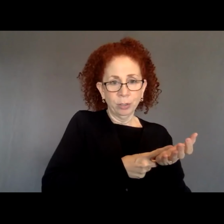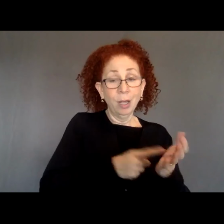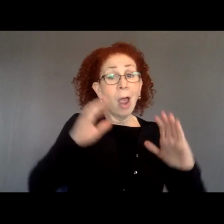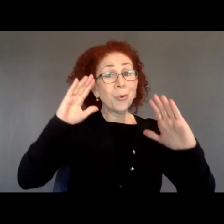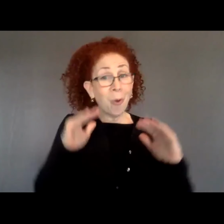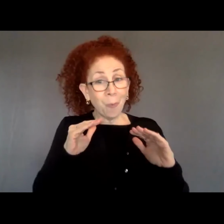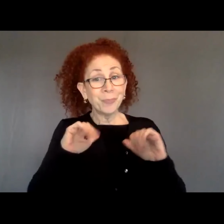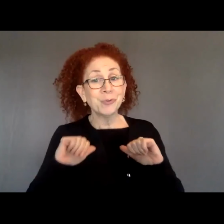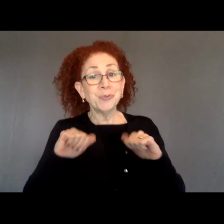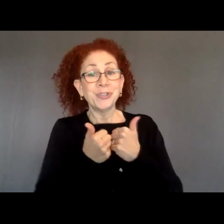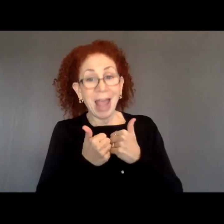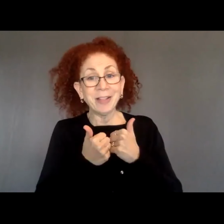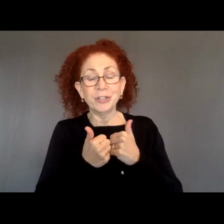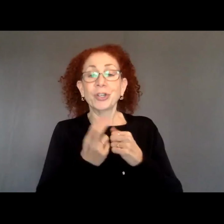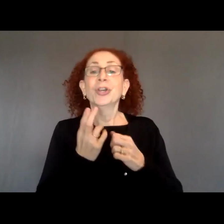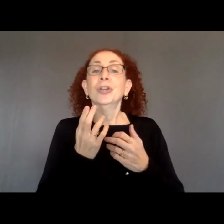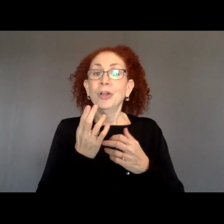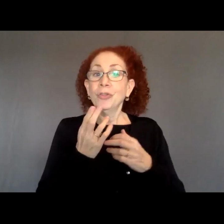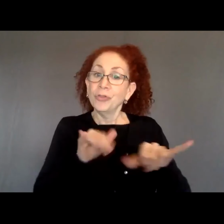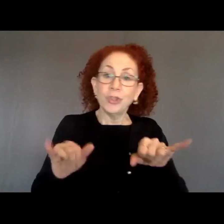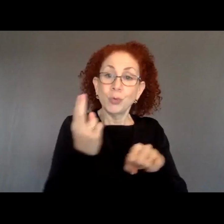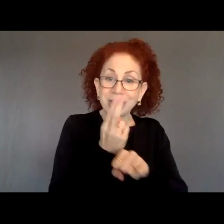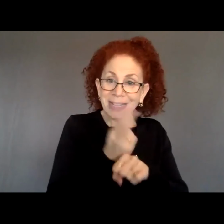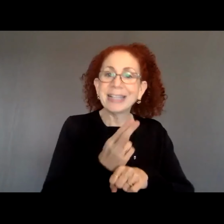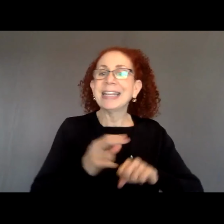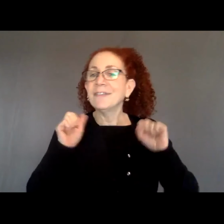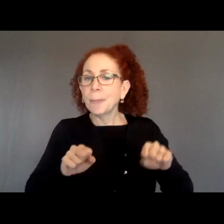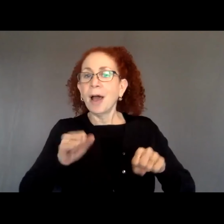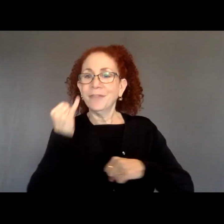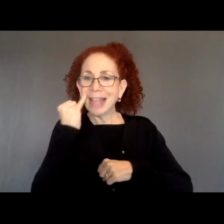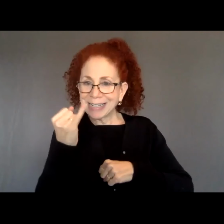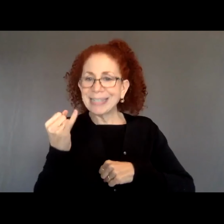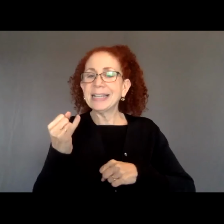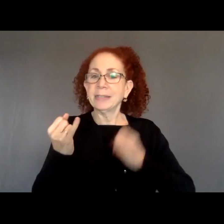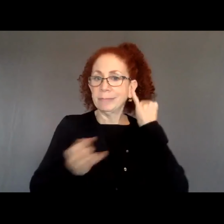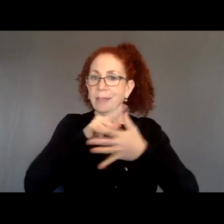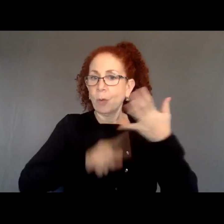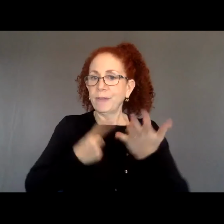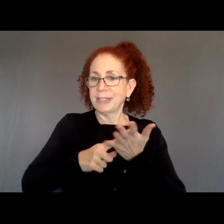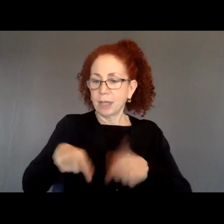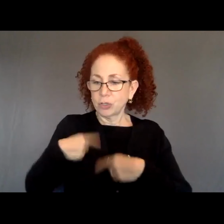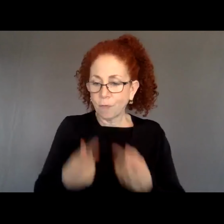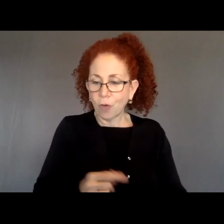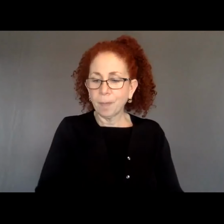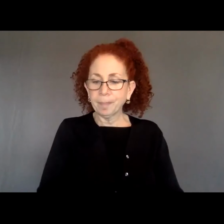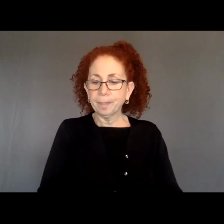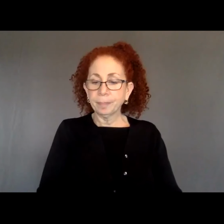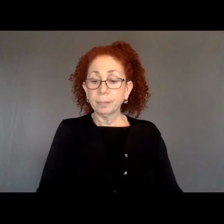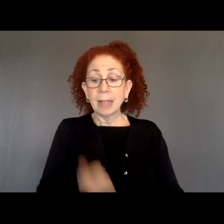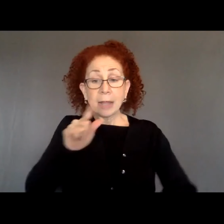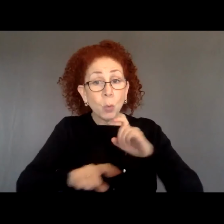to challenge the utility and viability of the ideas we've discussed so far. Questions of